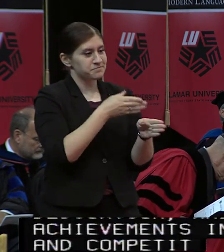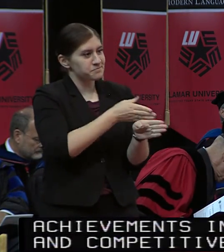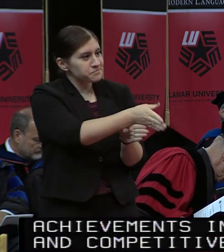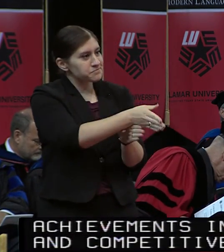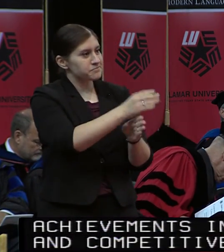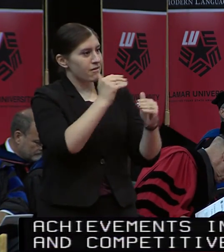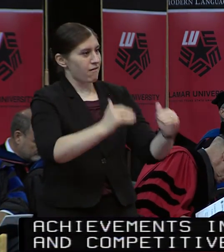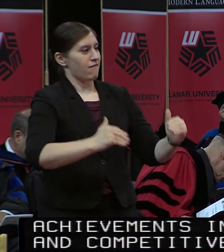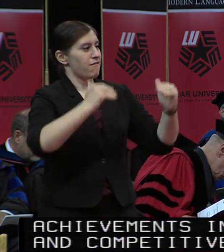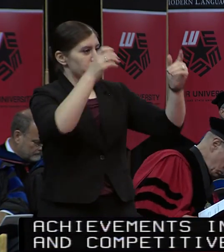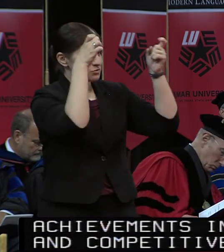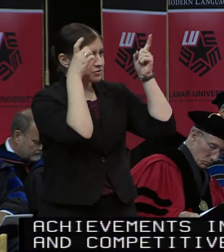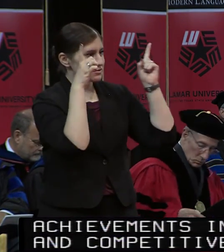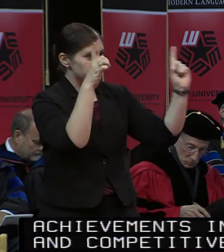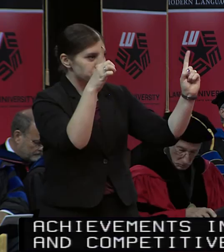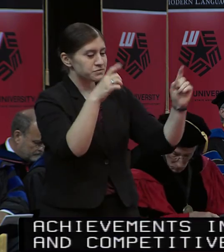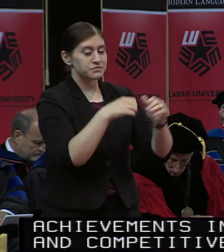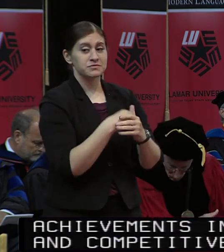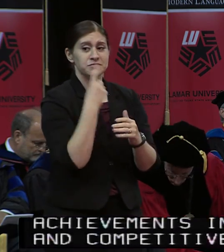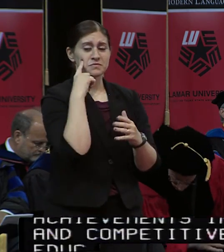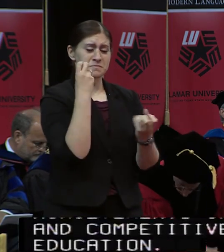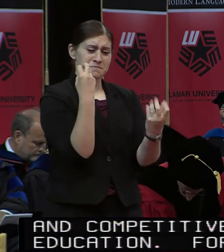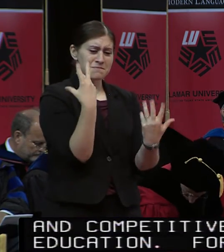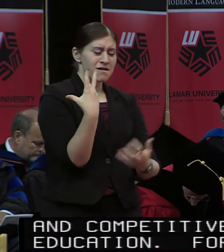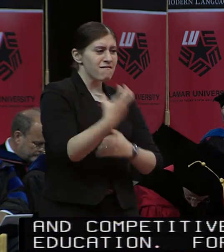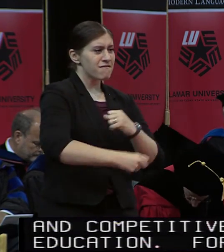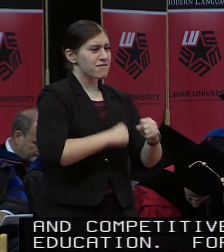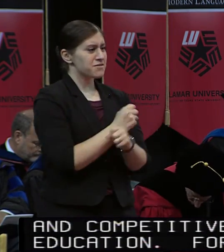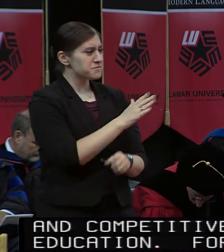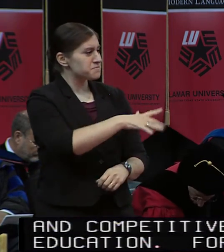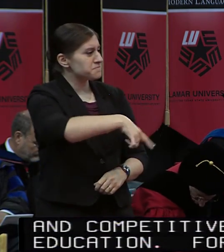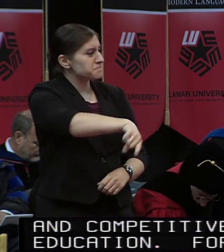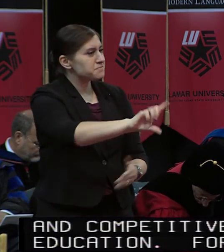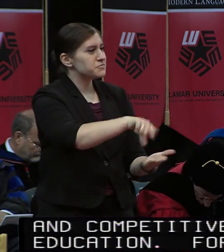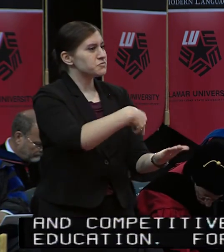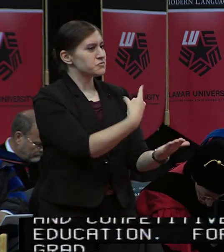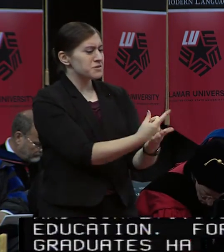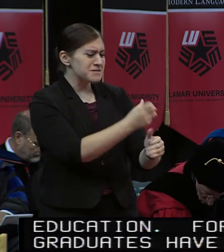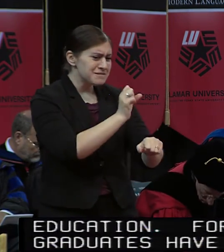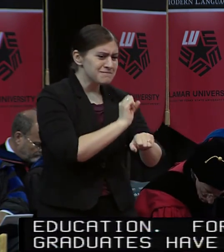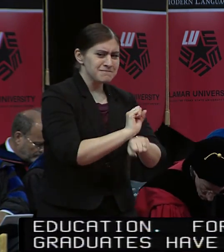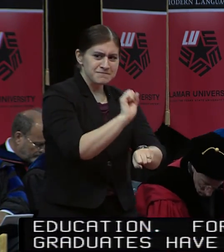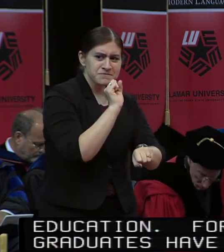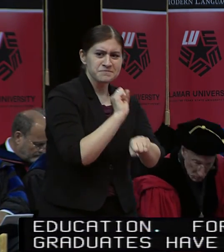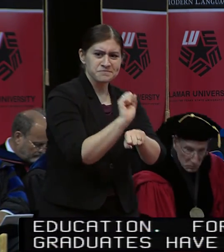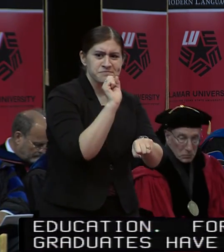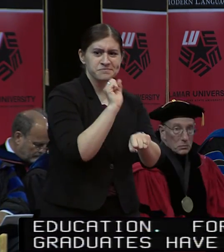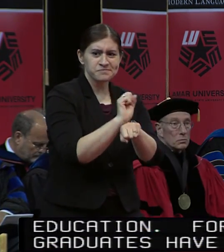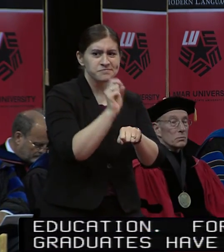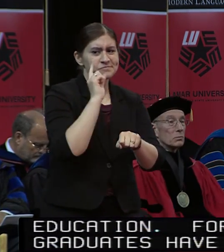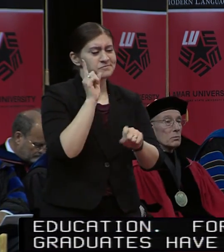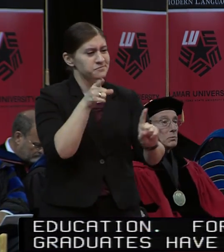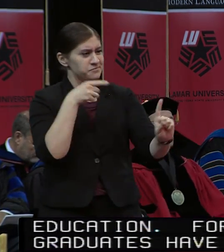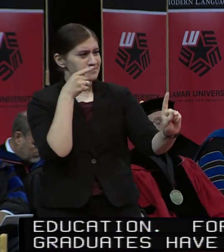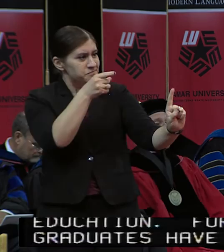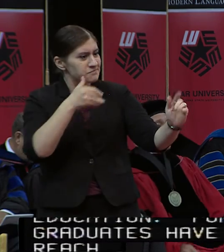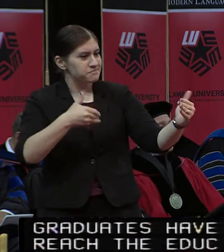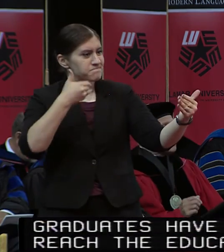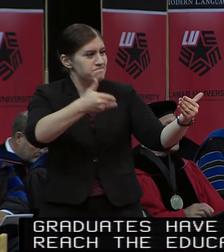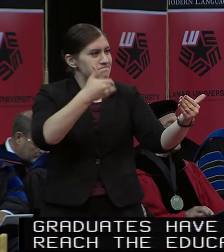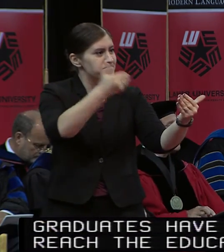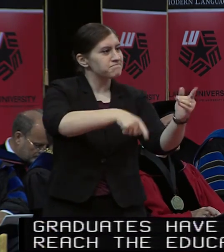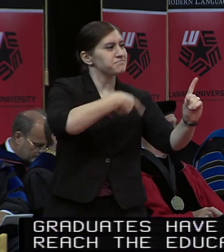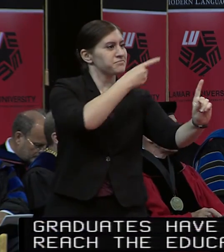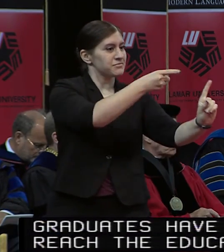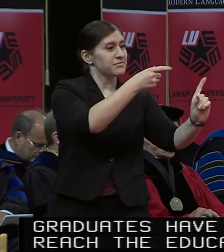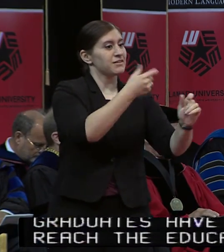higher education. For years, our graduates have been striving to reach the educational milestones